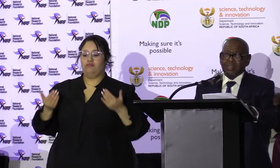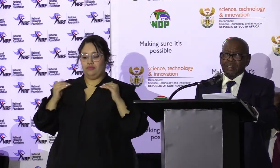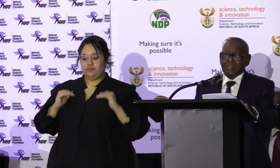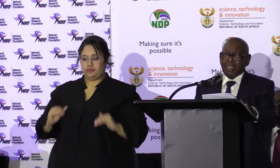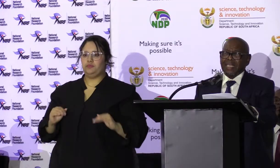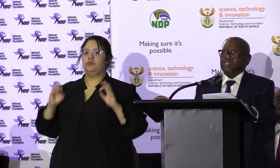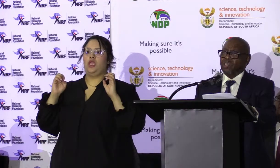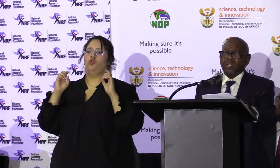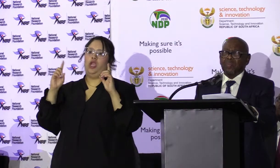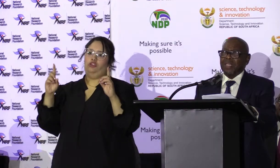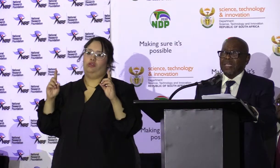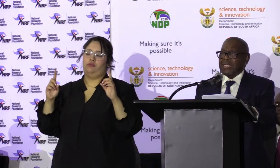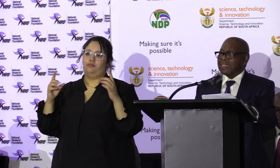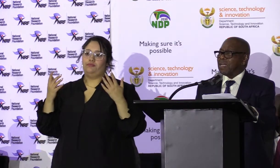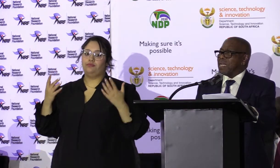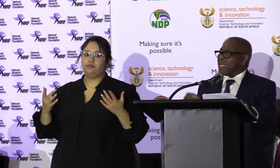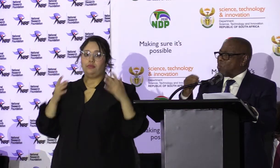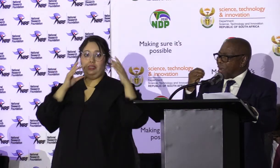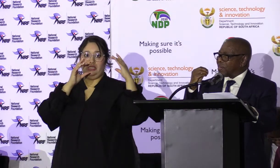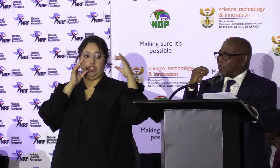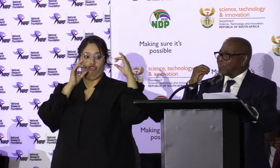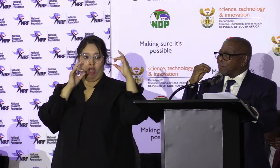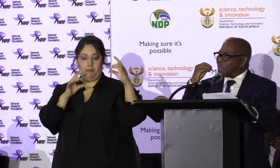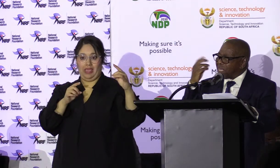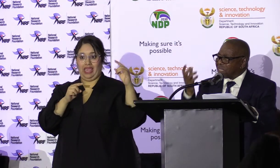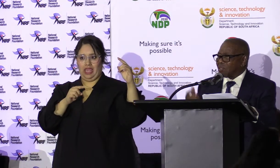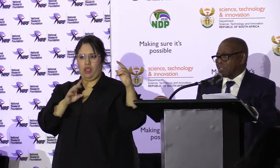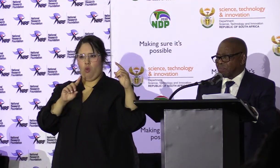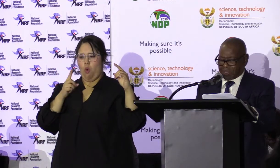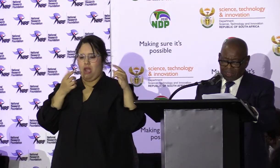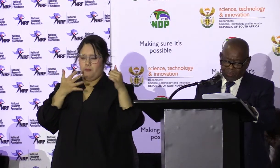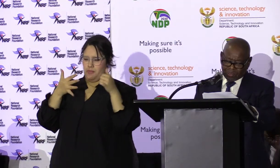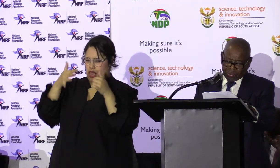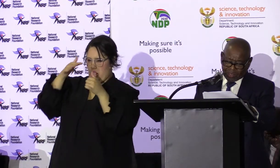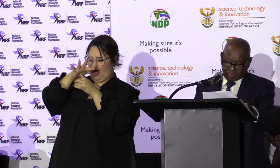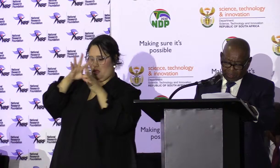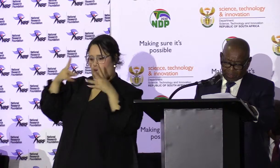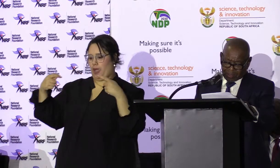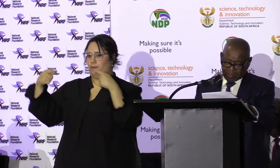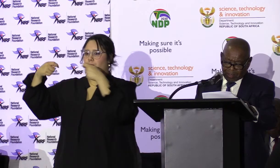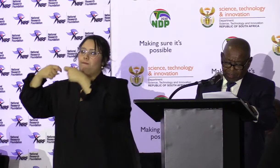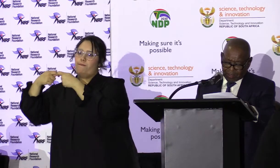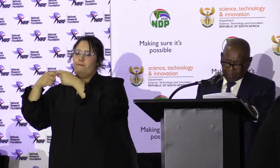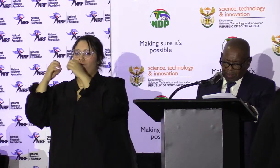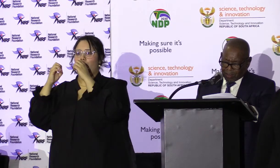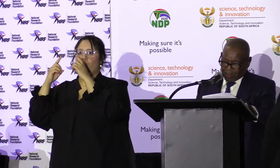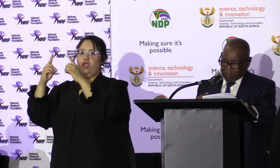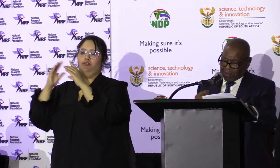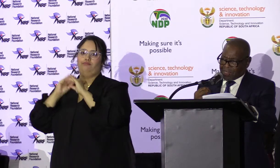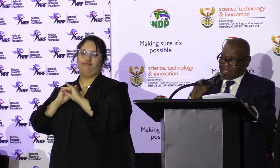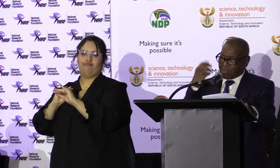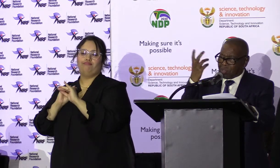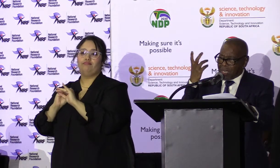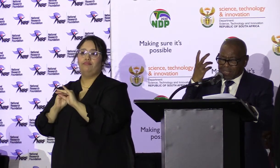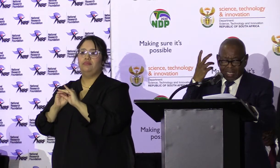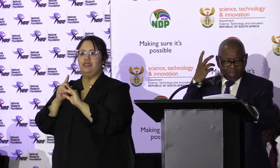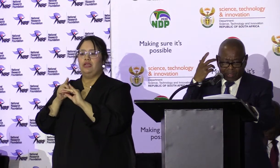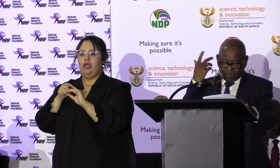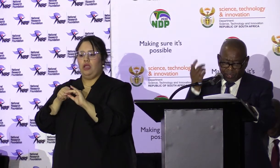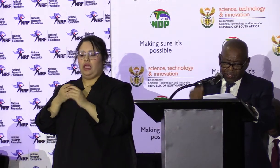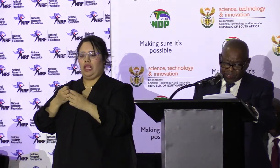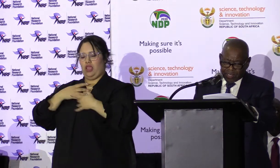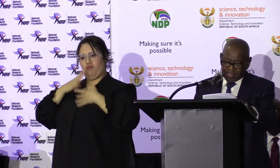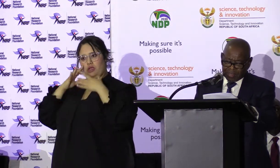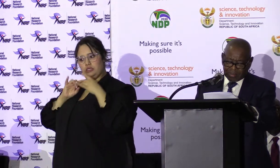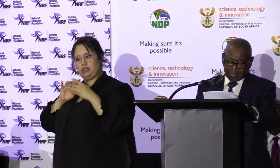Education. Astronomy is one of the major contributors to education. It stimulates